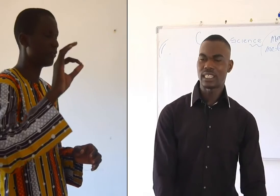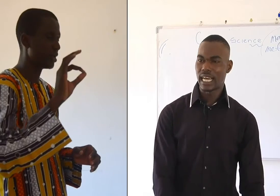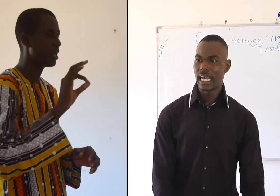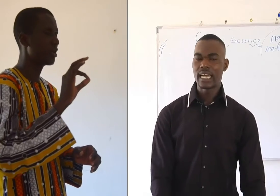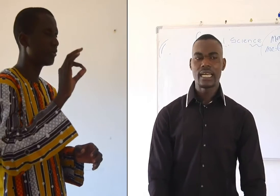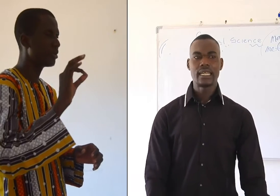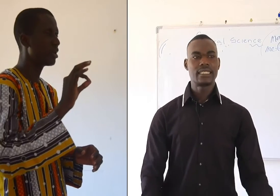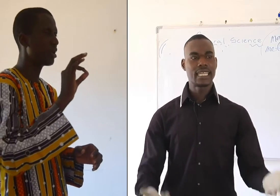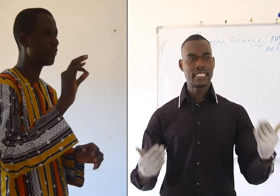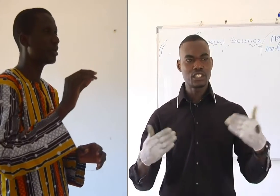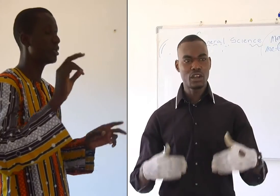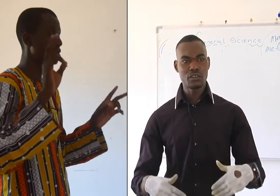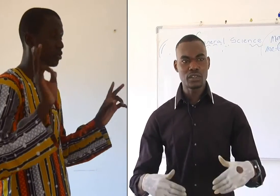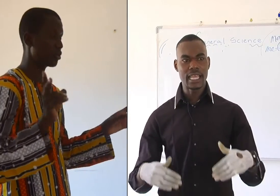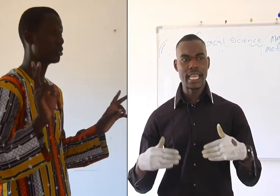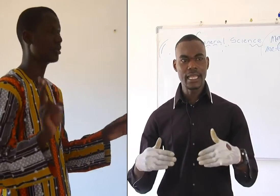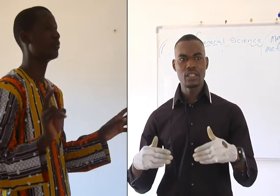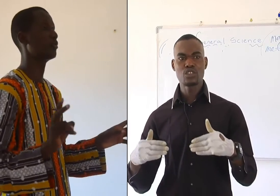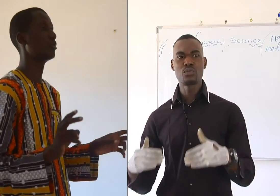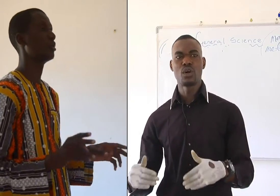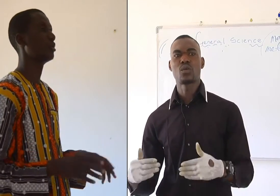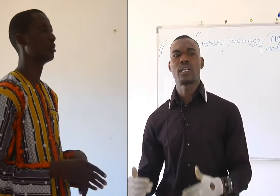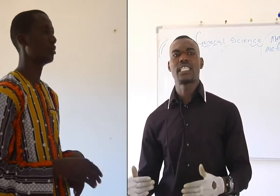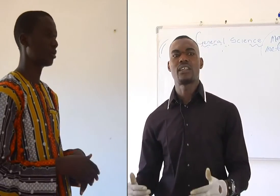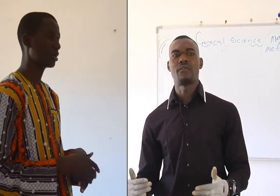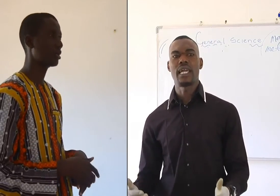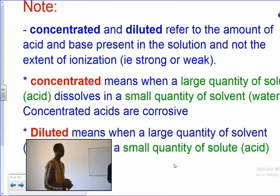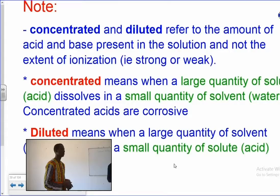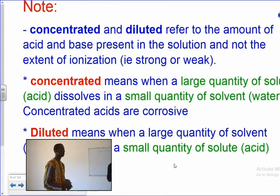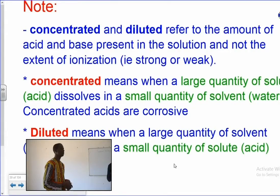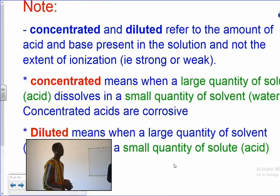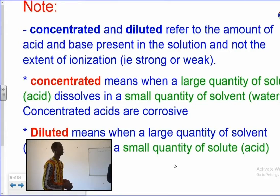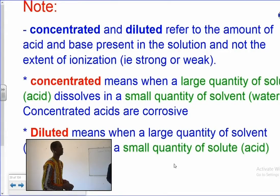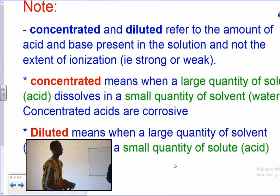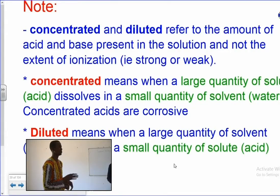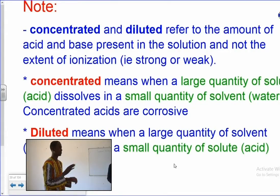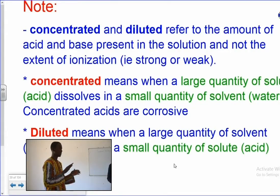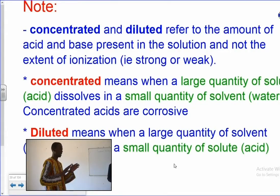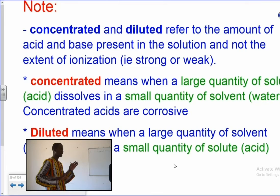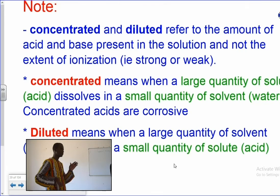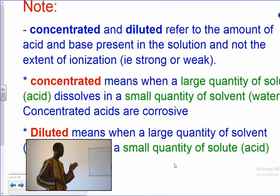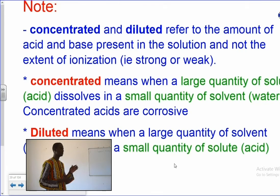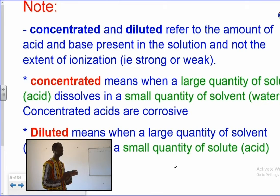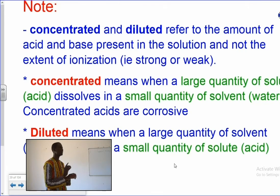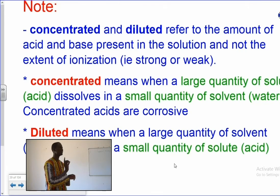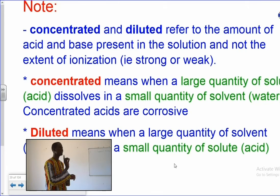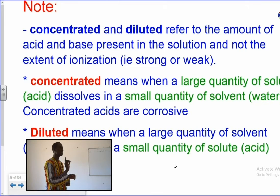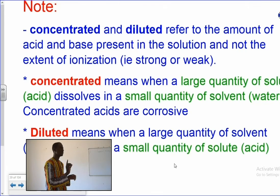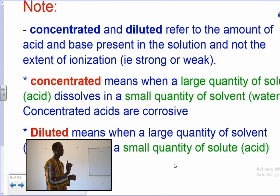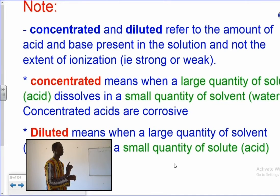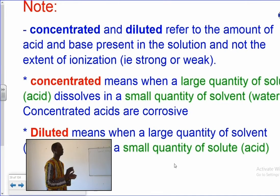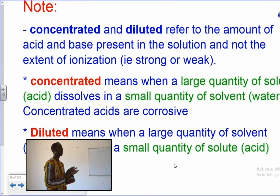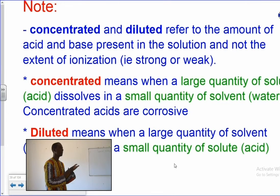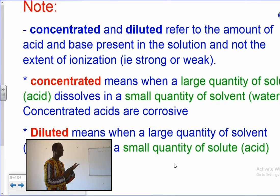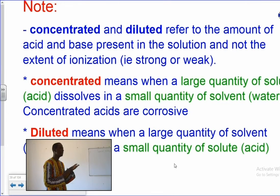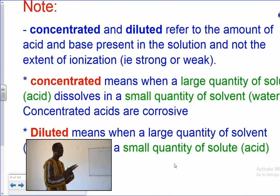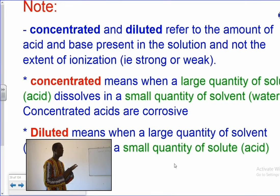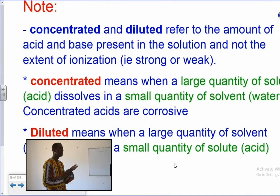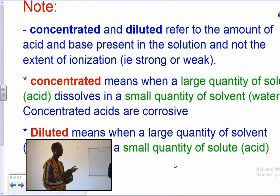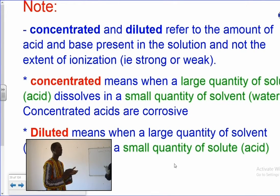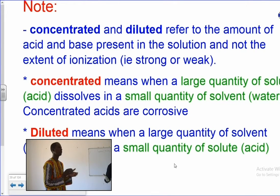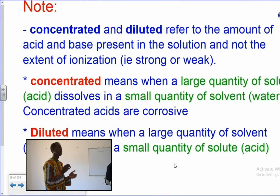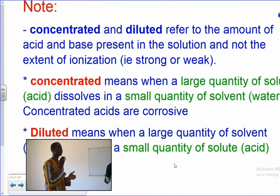case water, that dissolves a small quantity of a solute. If you have large amount of the solvent, more than